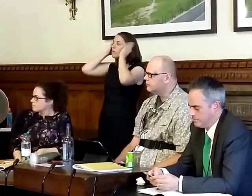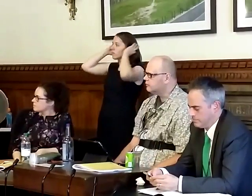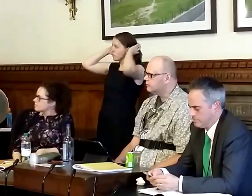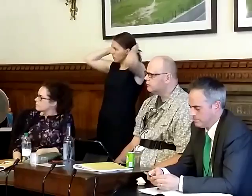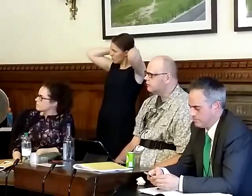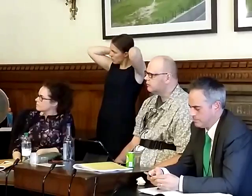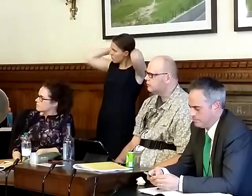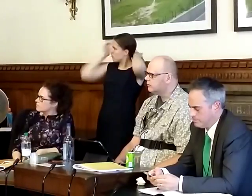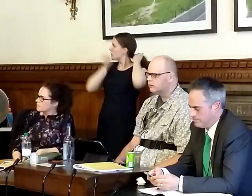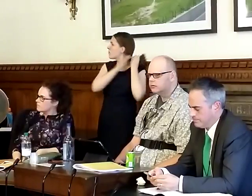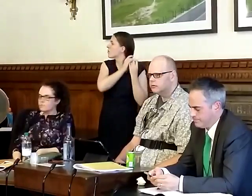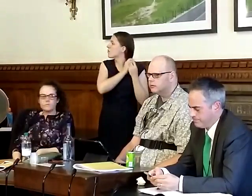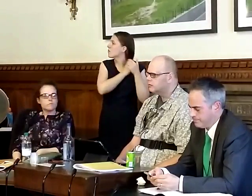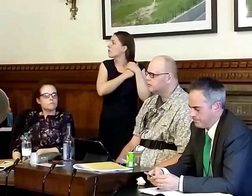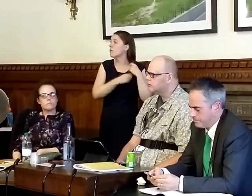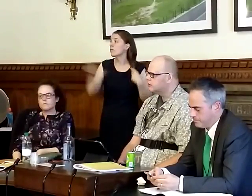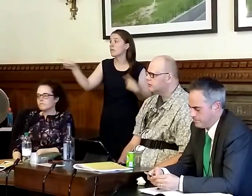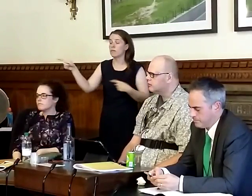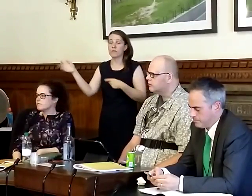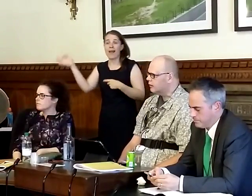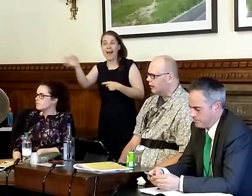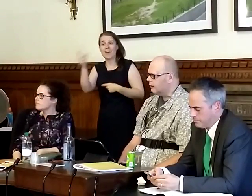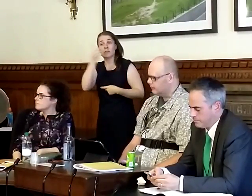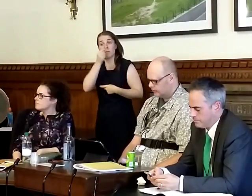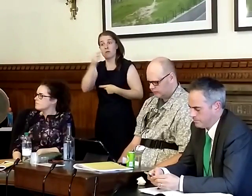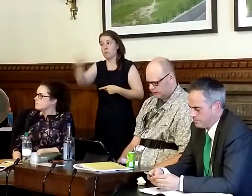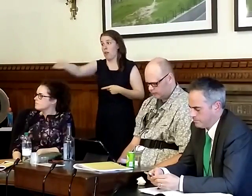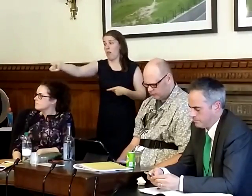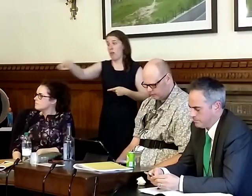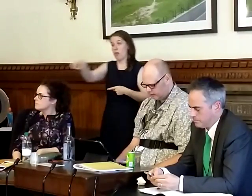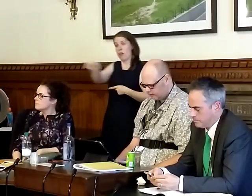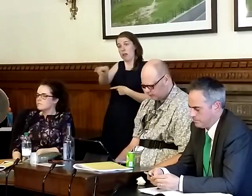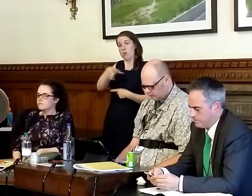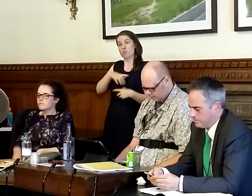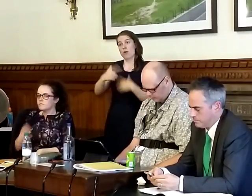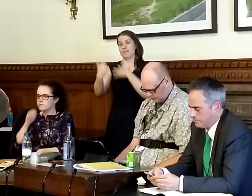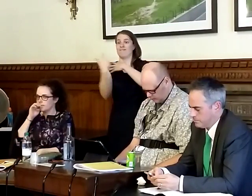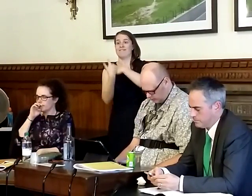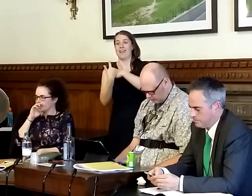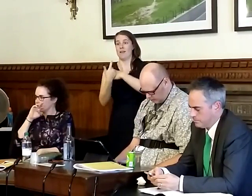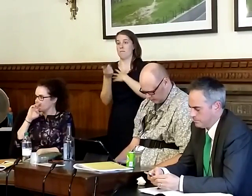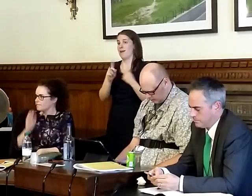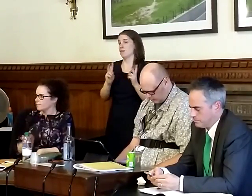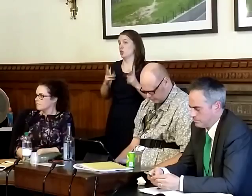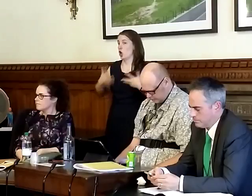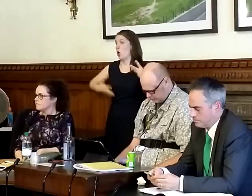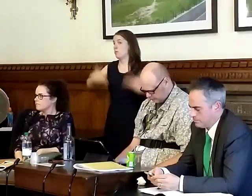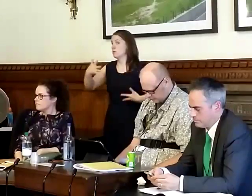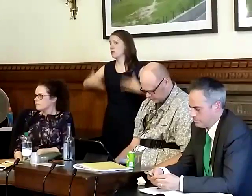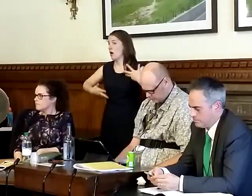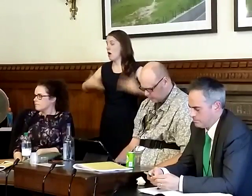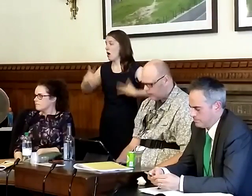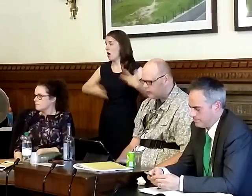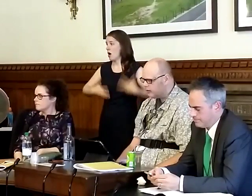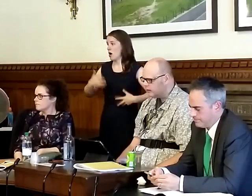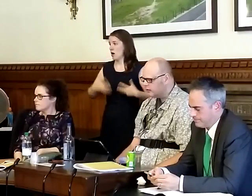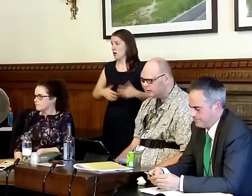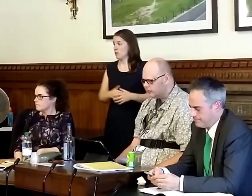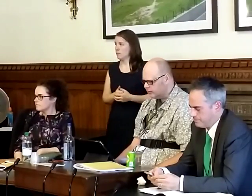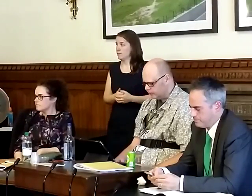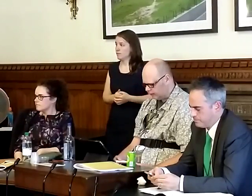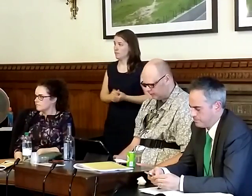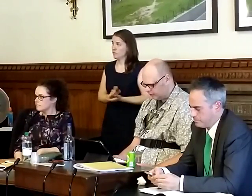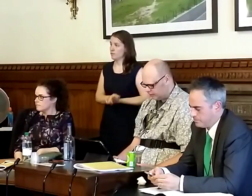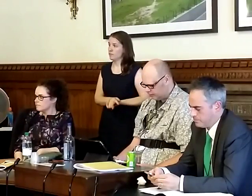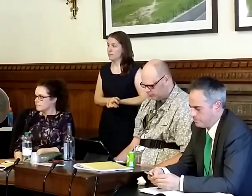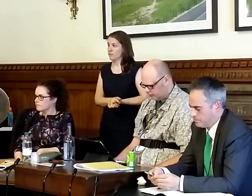Is it possible when people can to go to the front? Because what we want is to capture it on the film with the interpreter behind to make it accessible to